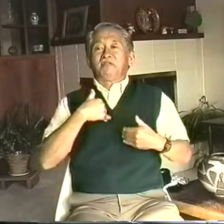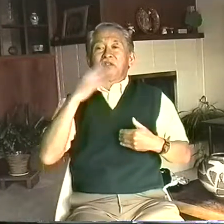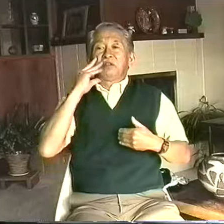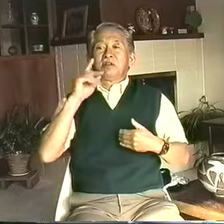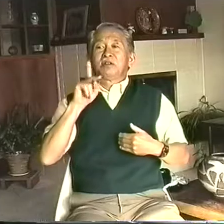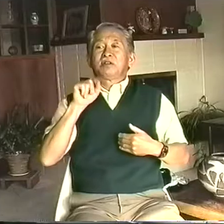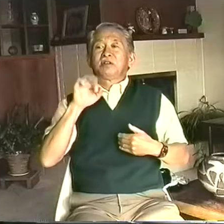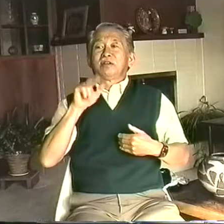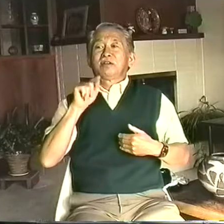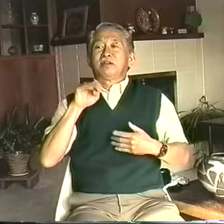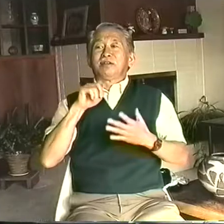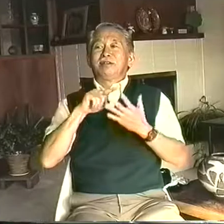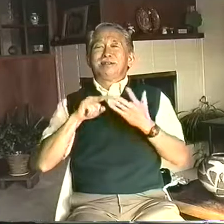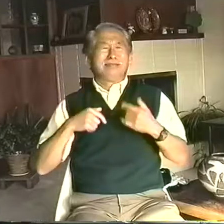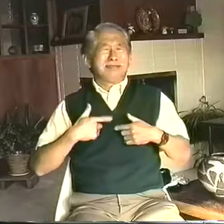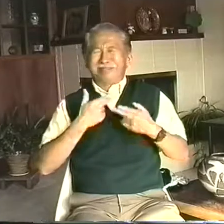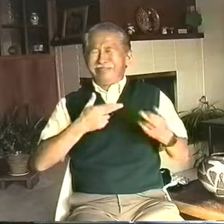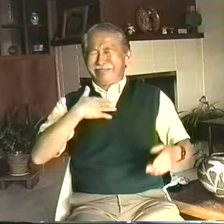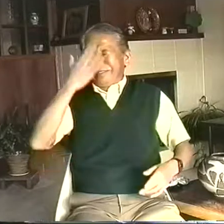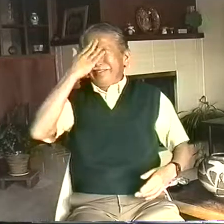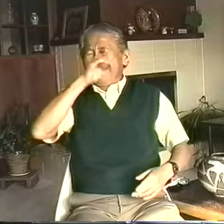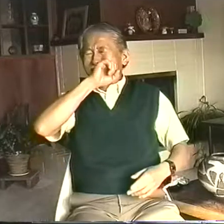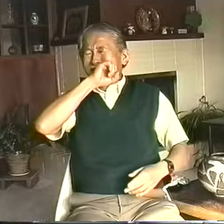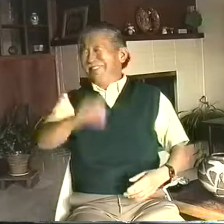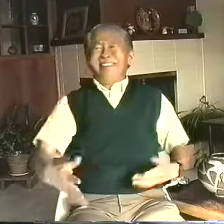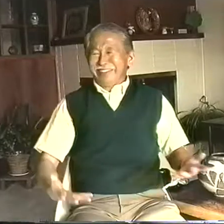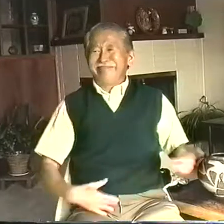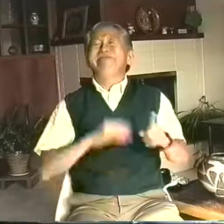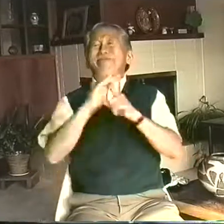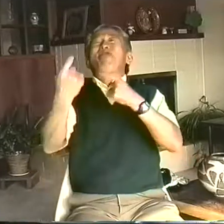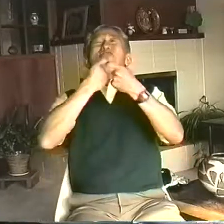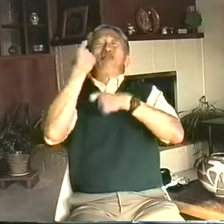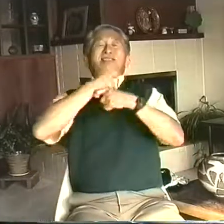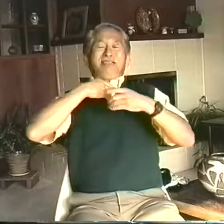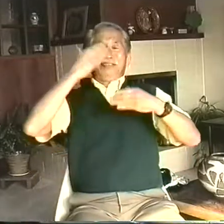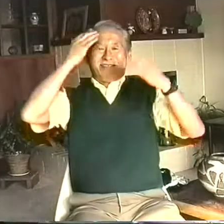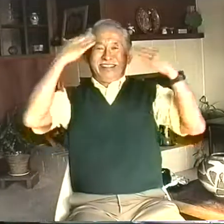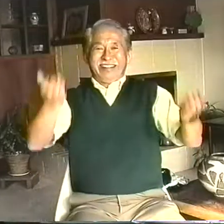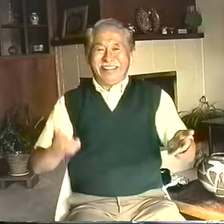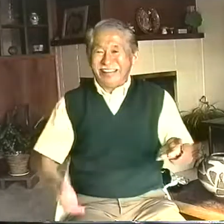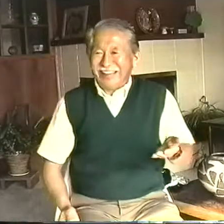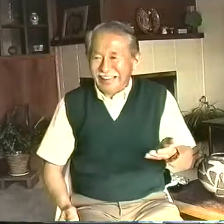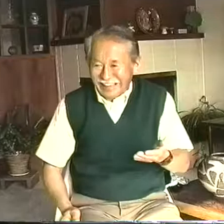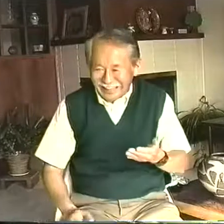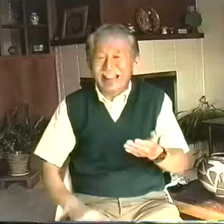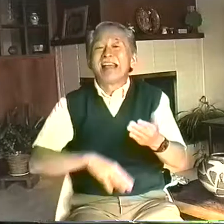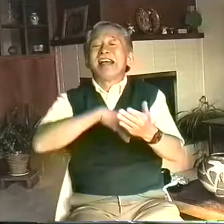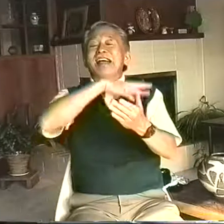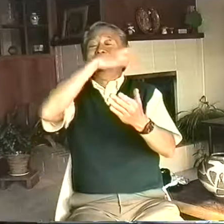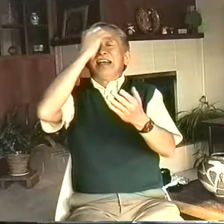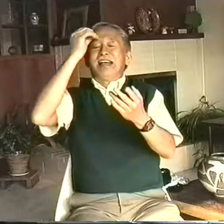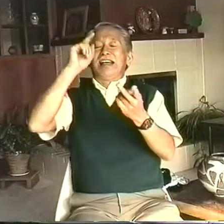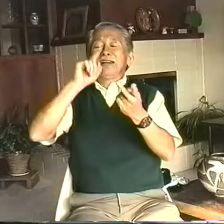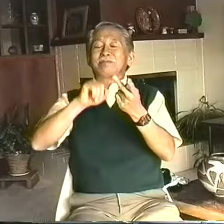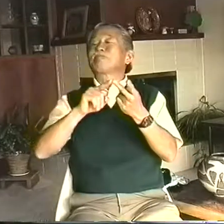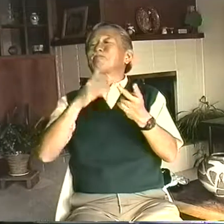afraid of what they thought was my prowess in karate, and they did not want that to be used against them. So that's why